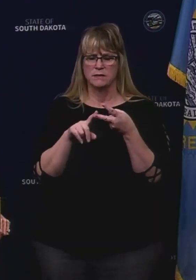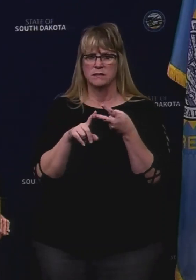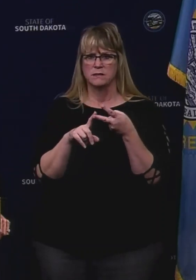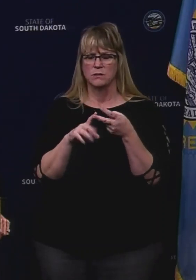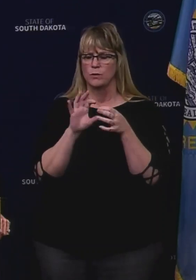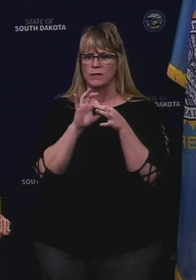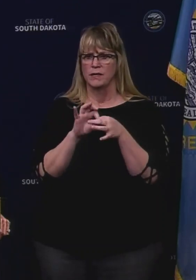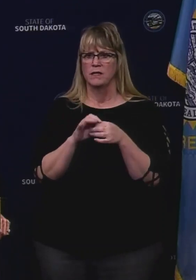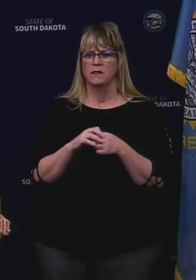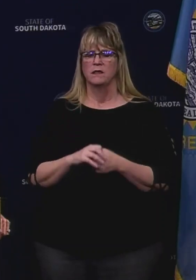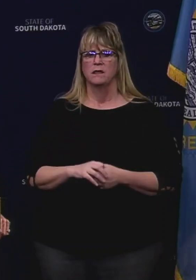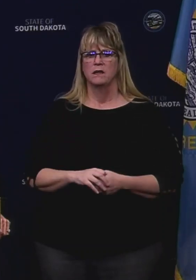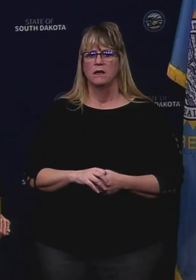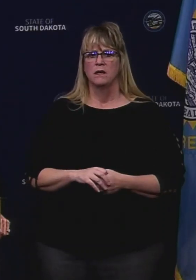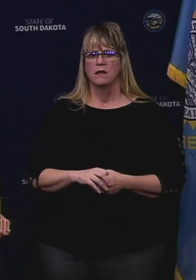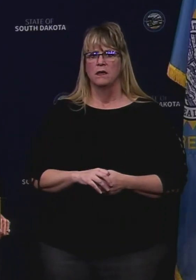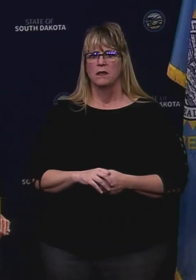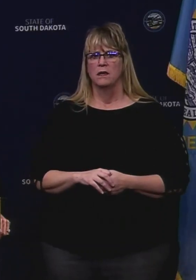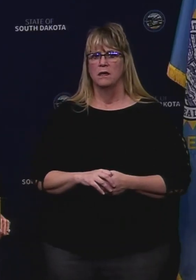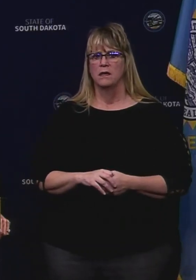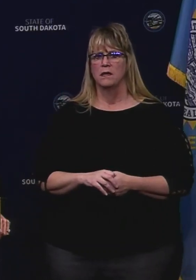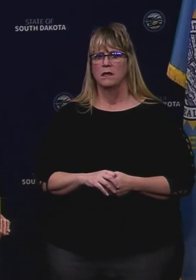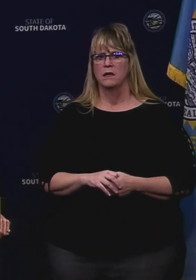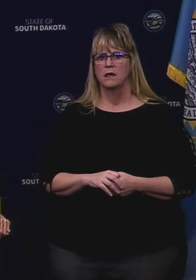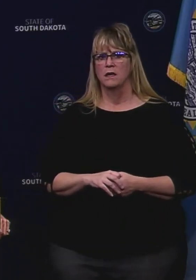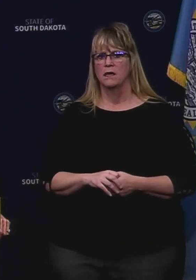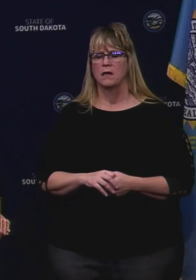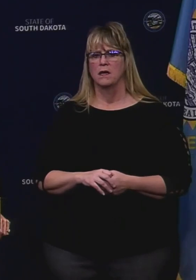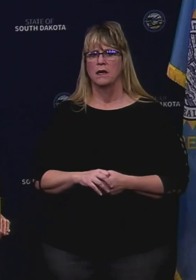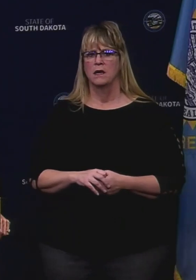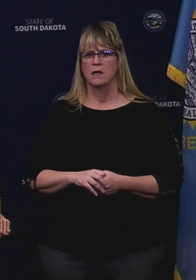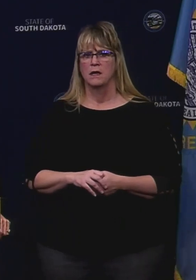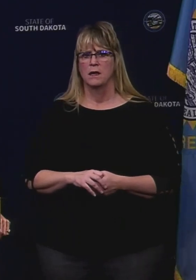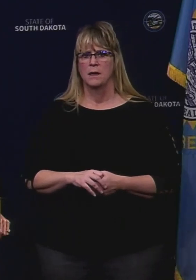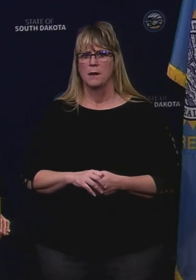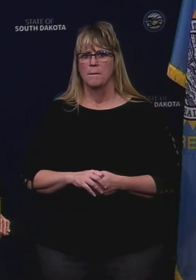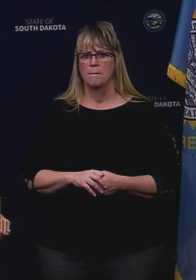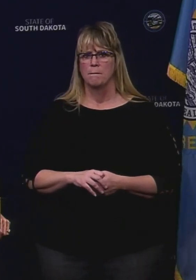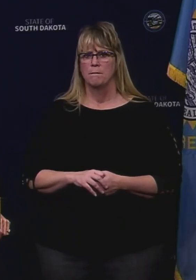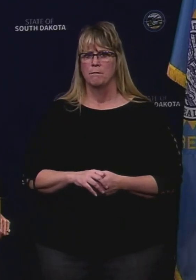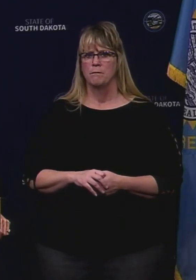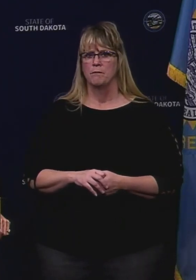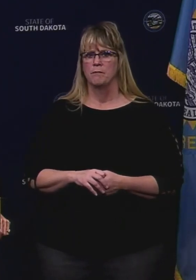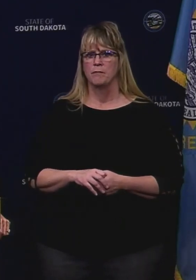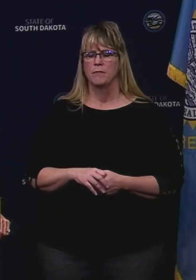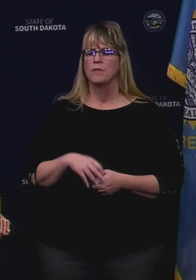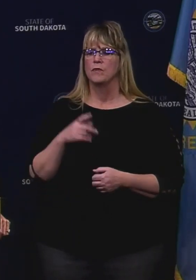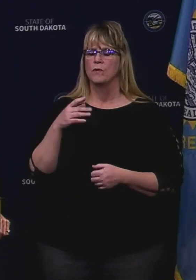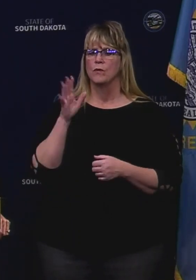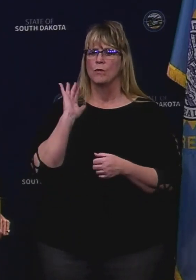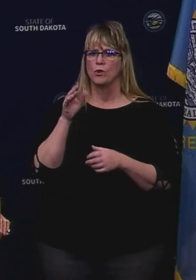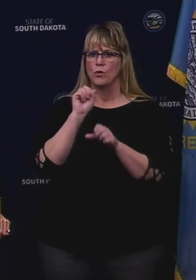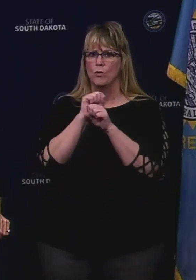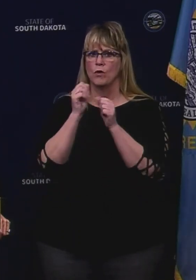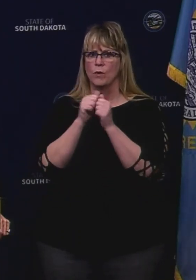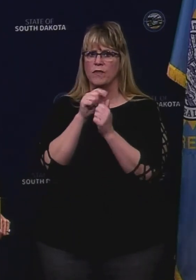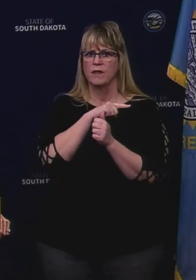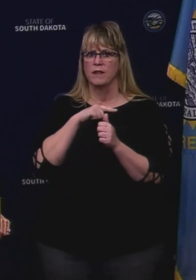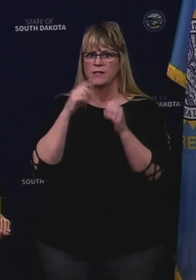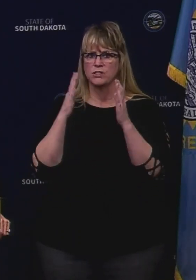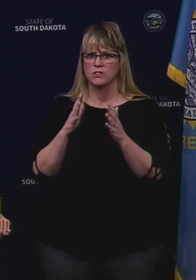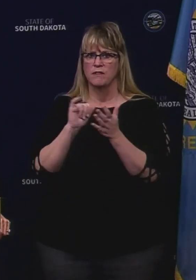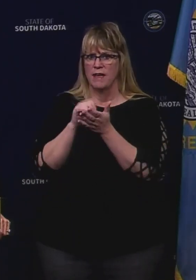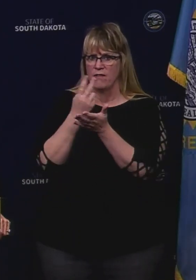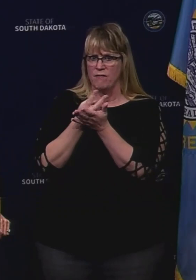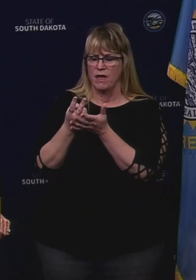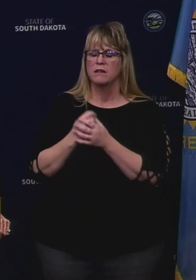or related, do you plan to take another run at the legislation that failed? They did ask about